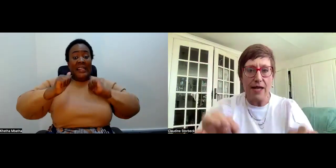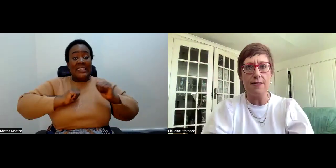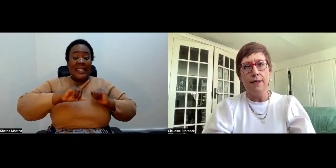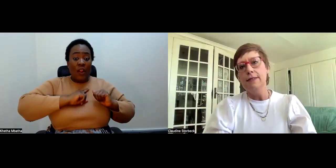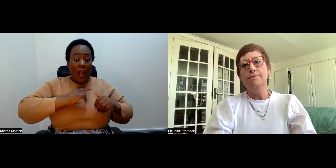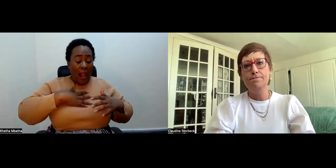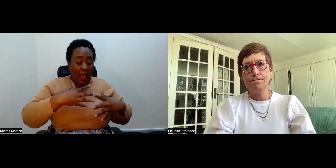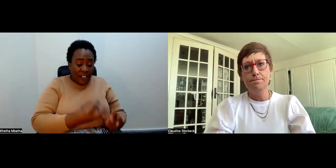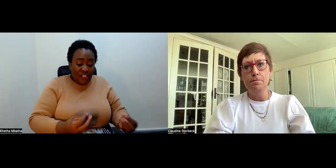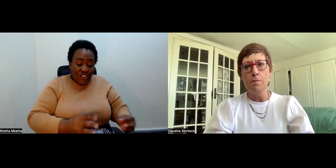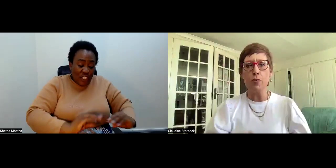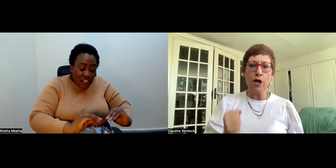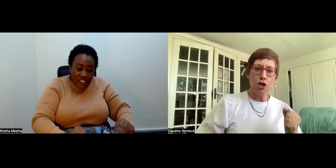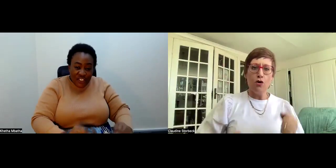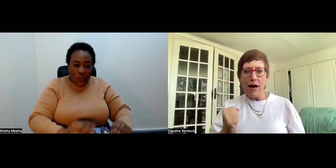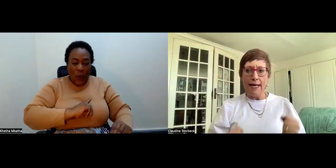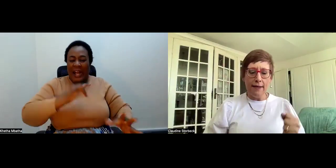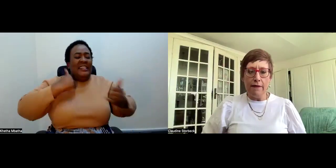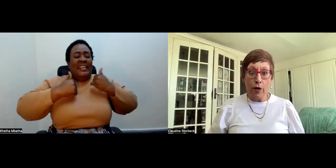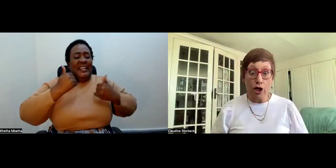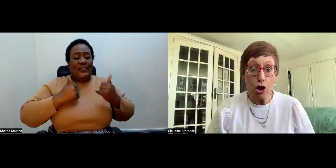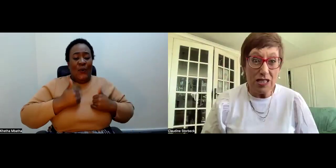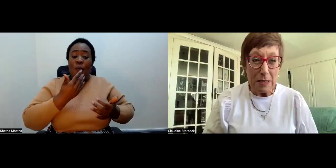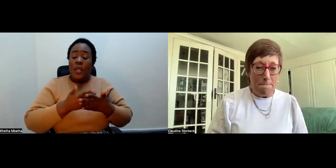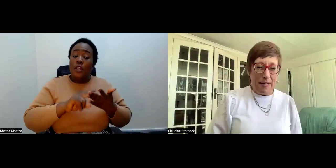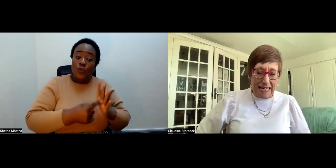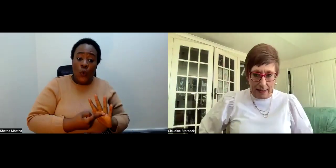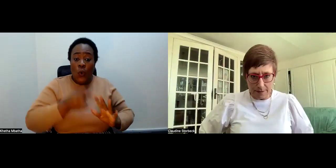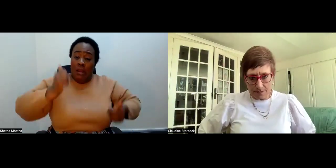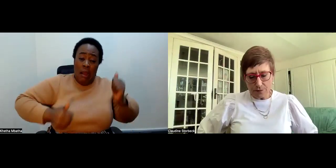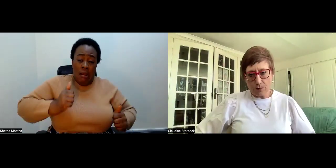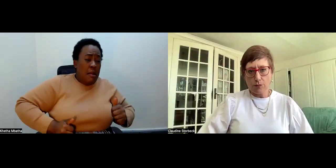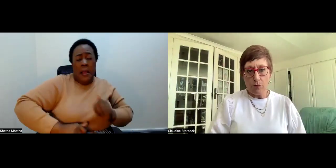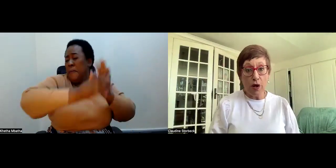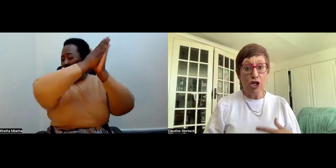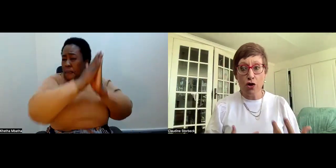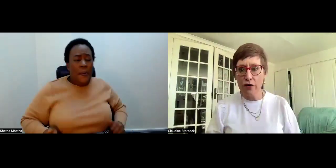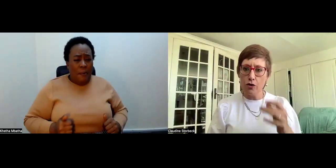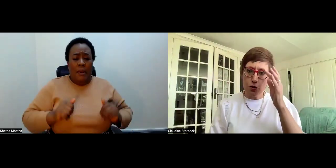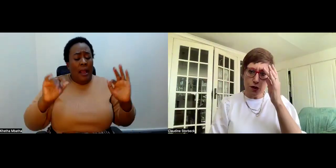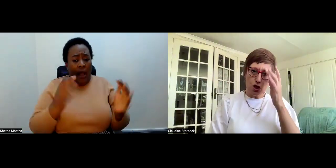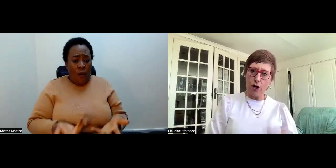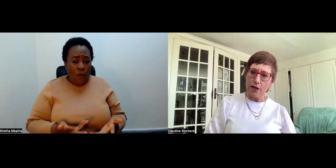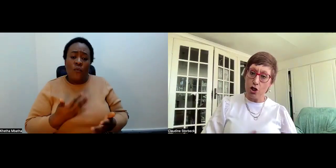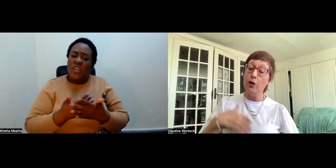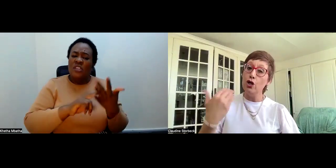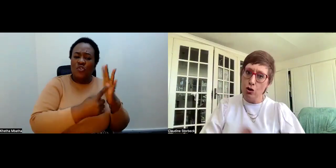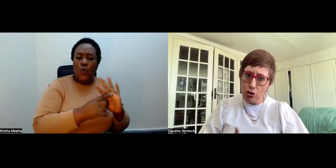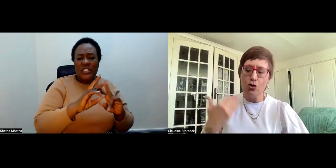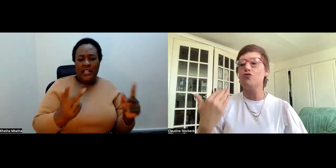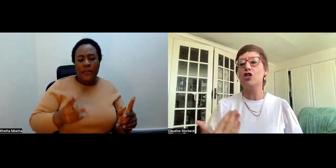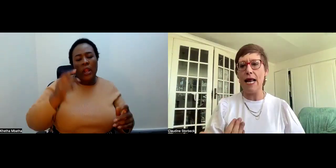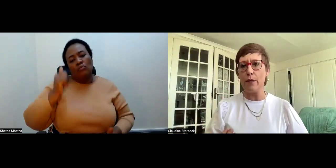they love that. But we can show running, and then we can show speeding. We can show the difference between jogging. So